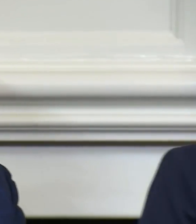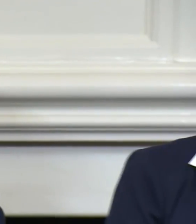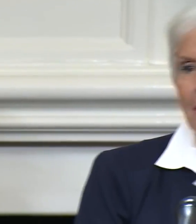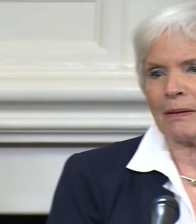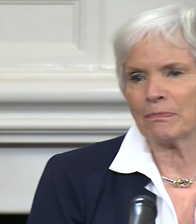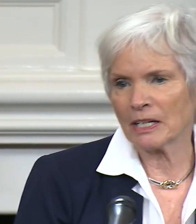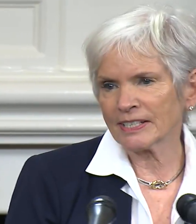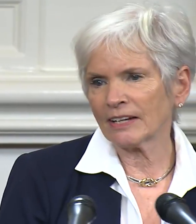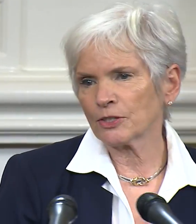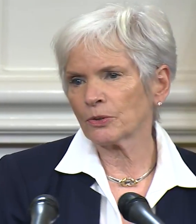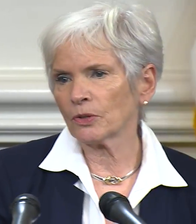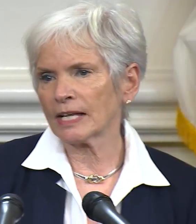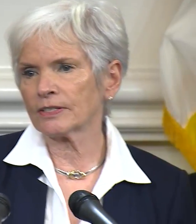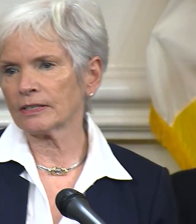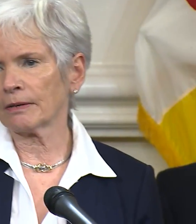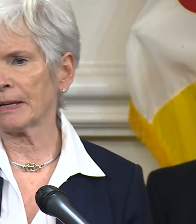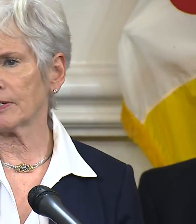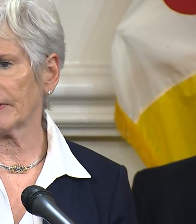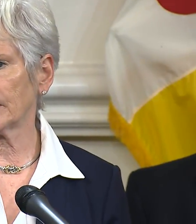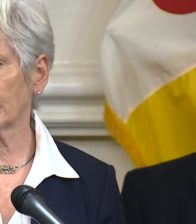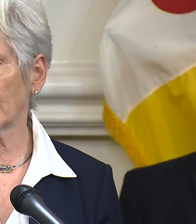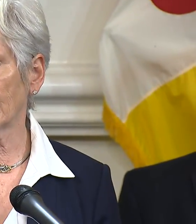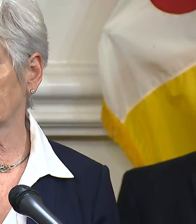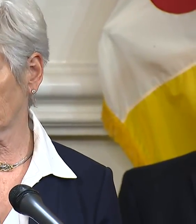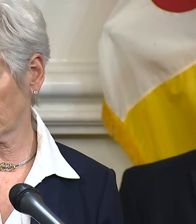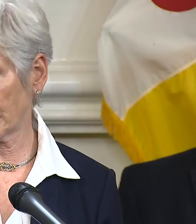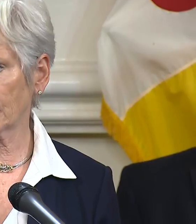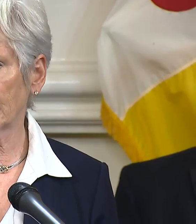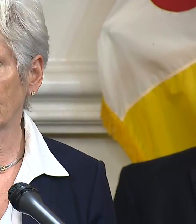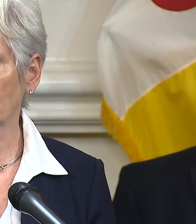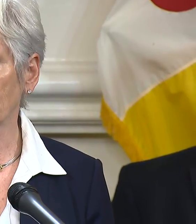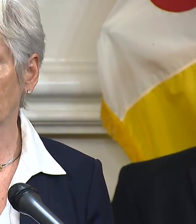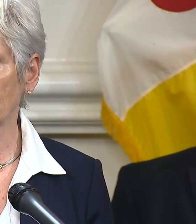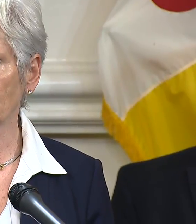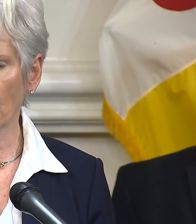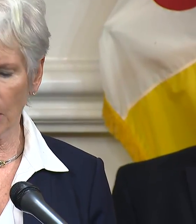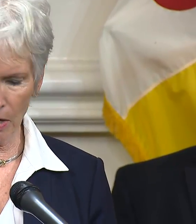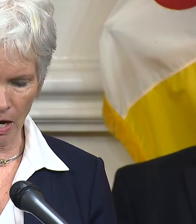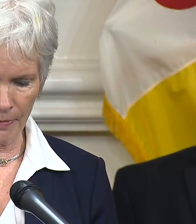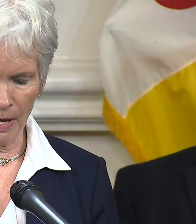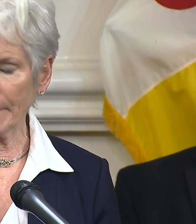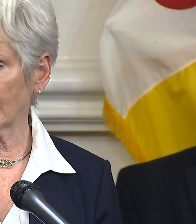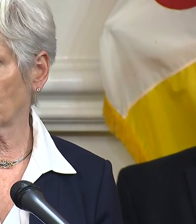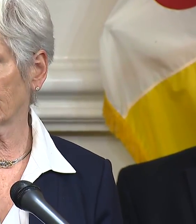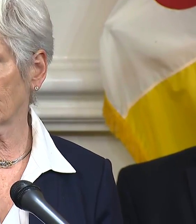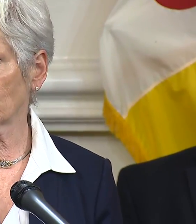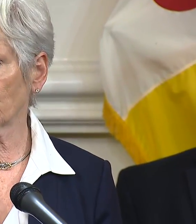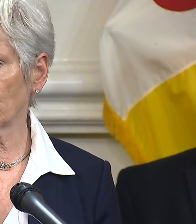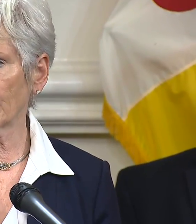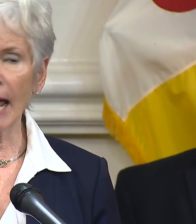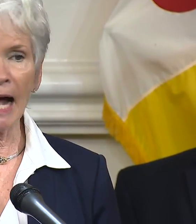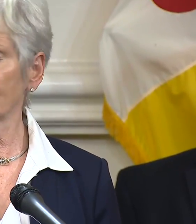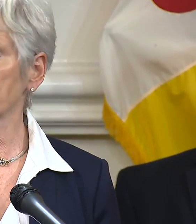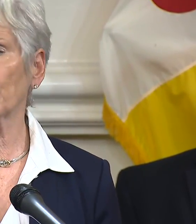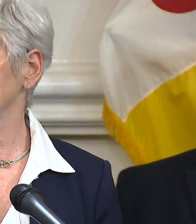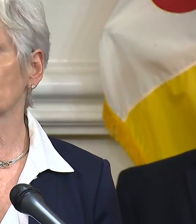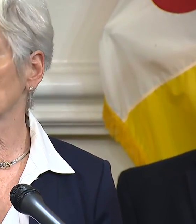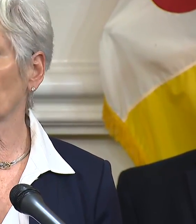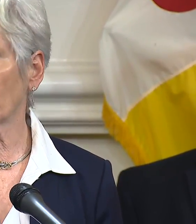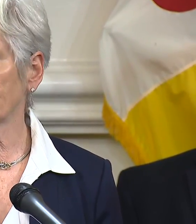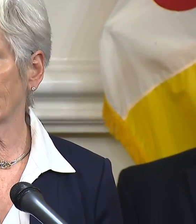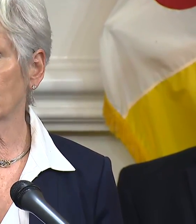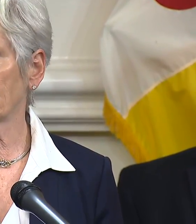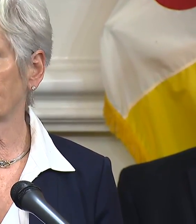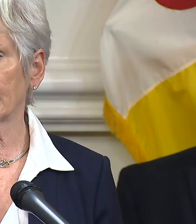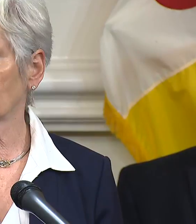tested? So we can't speak about Bucks County School. That's the Pennsylvania, and I know that Pennsylvania health authorities are managing that situation. At this point, there's